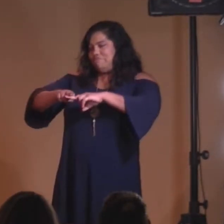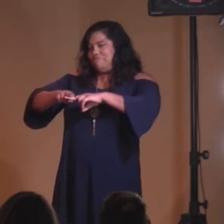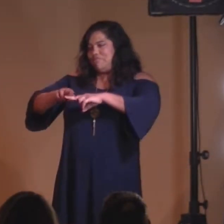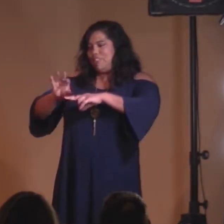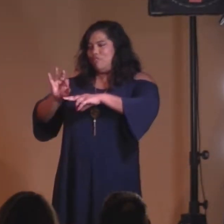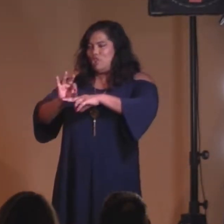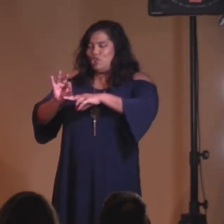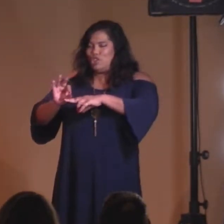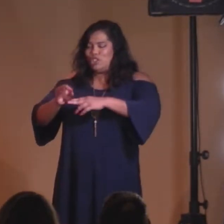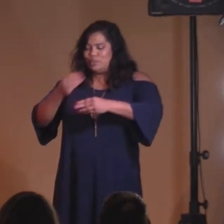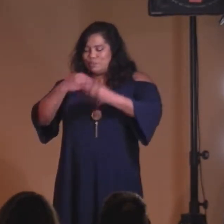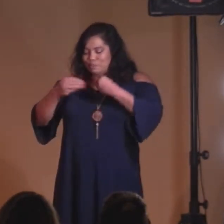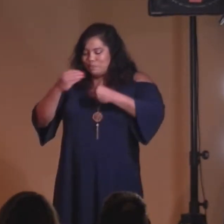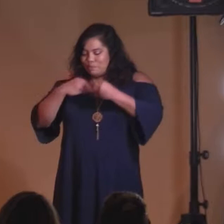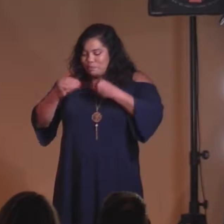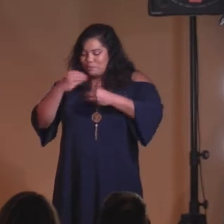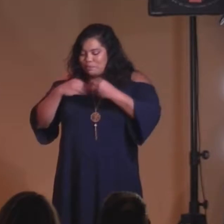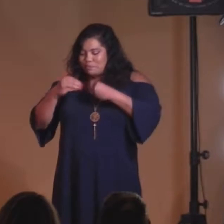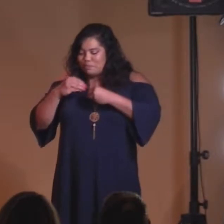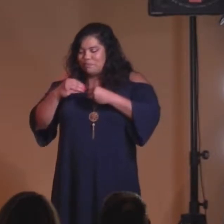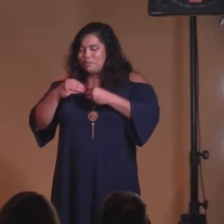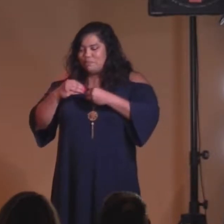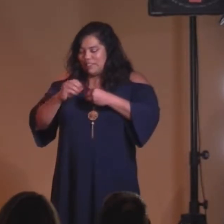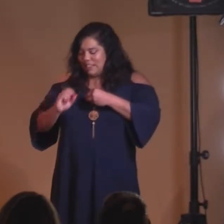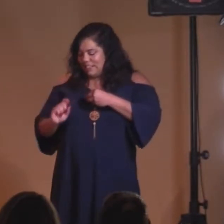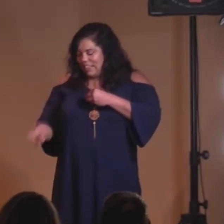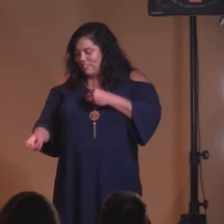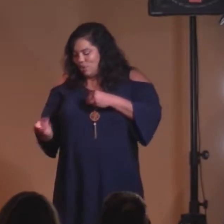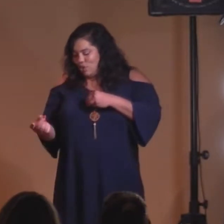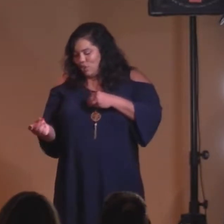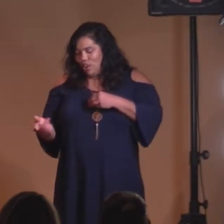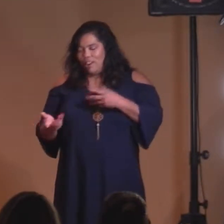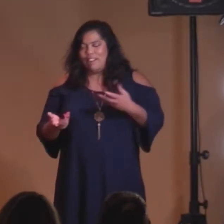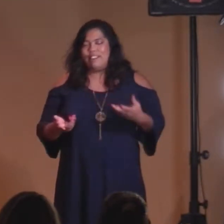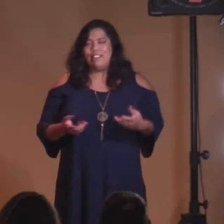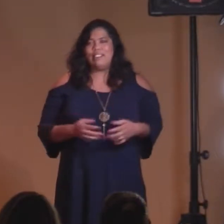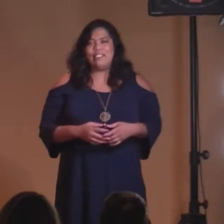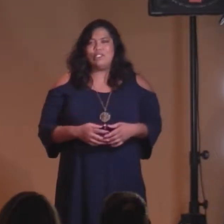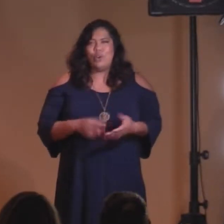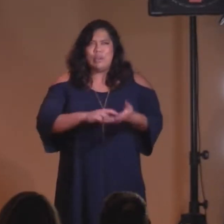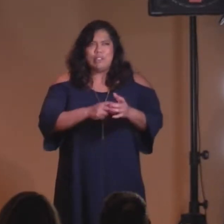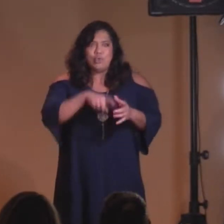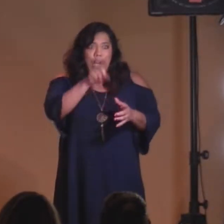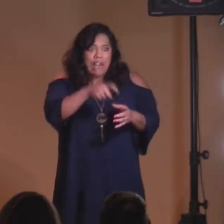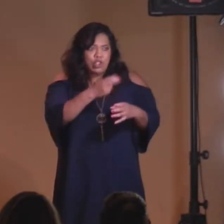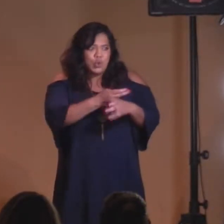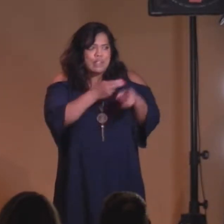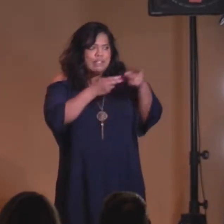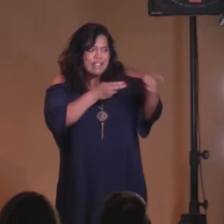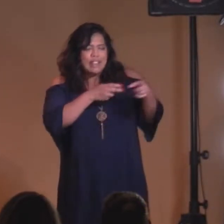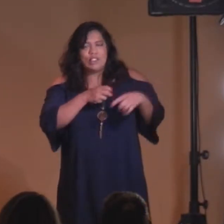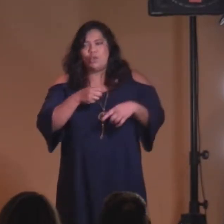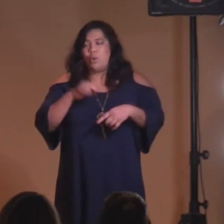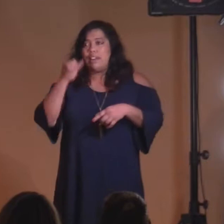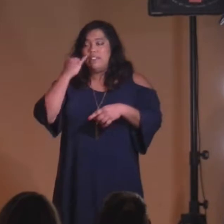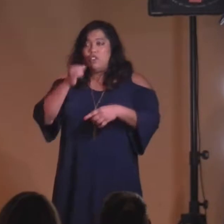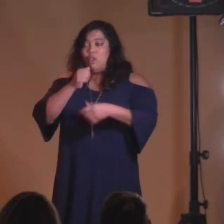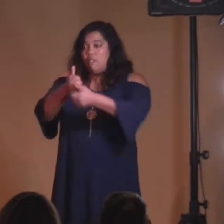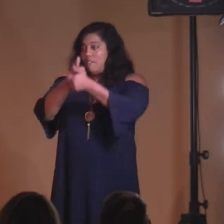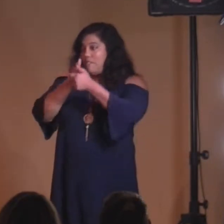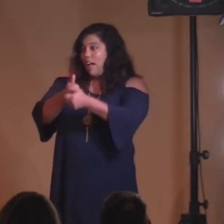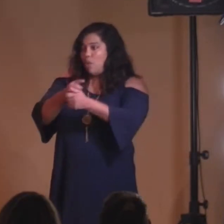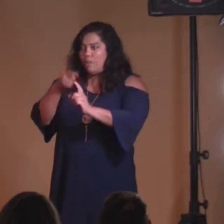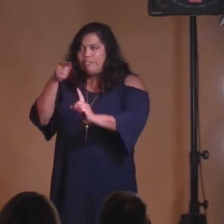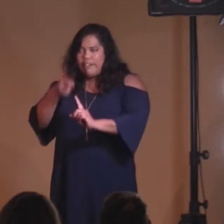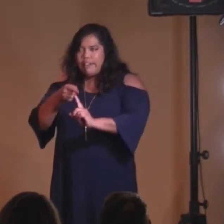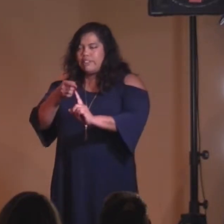and throwing some to the dog. Like, if you don't do Orkin, then, and if you don't do this, God forbid that you